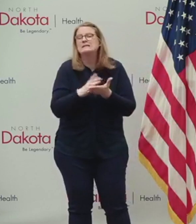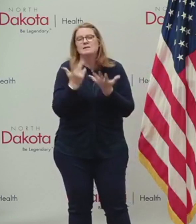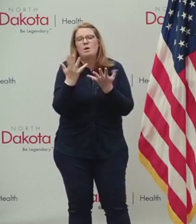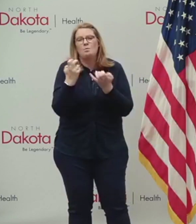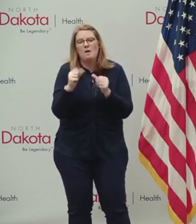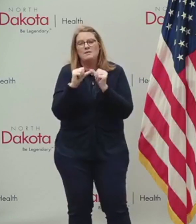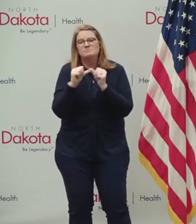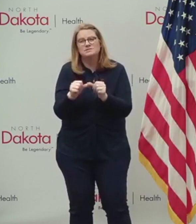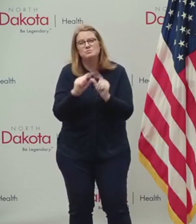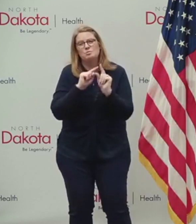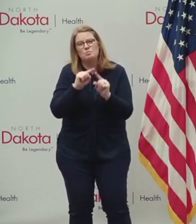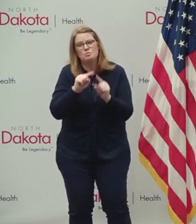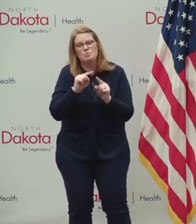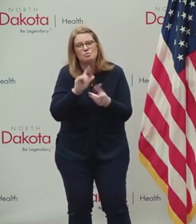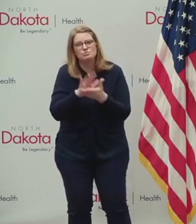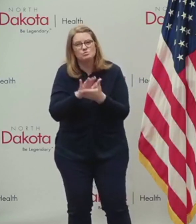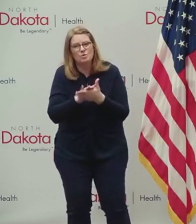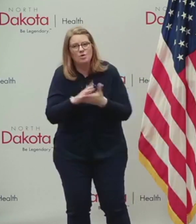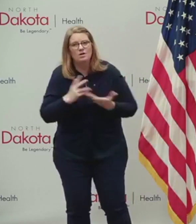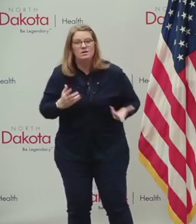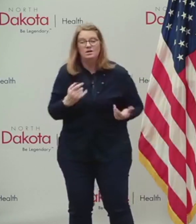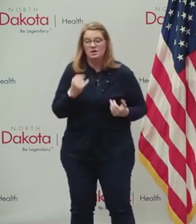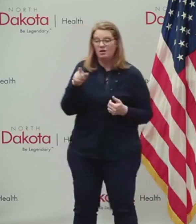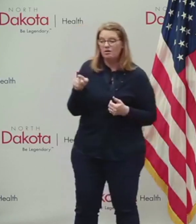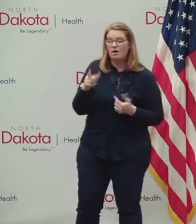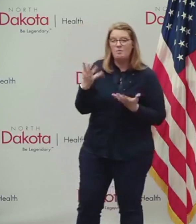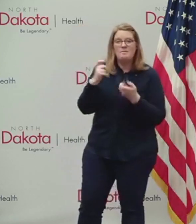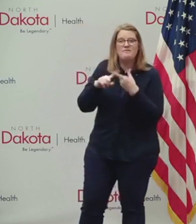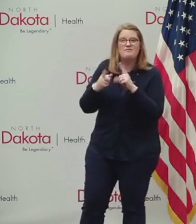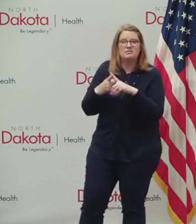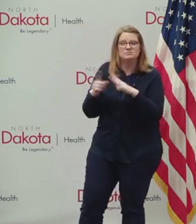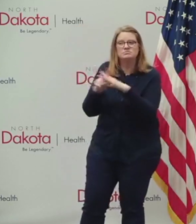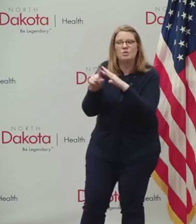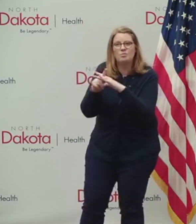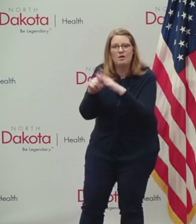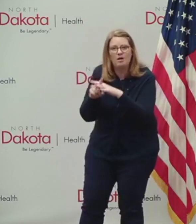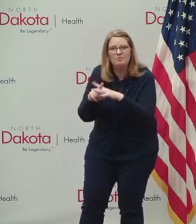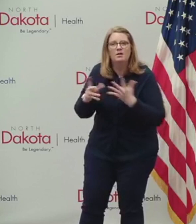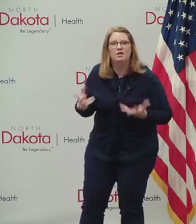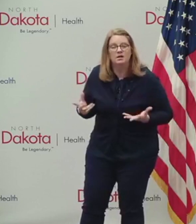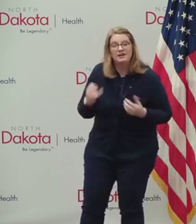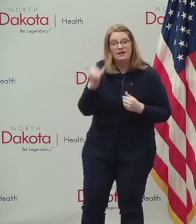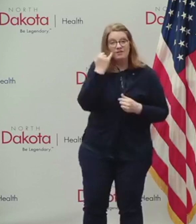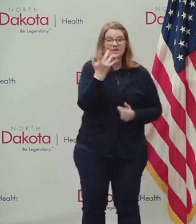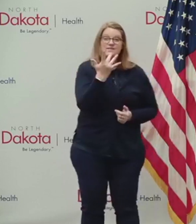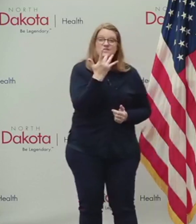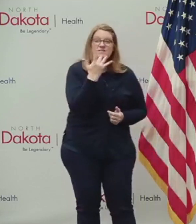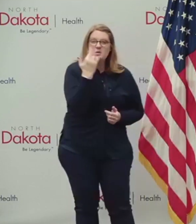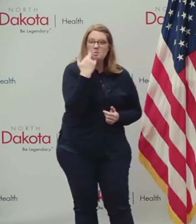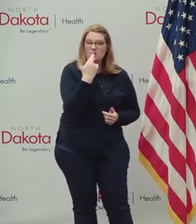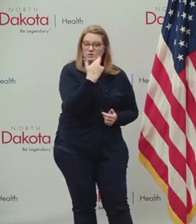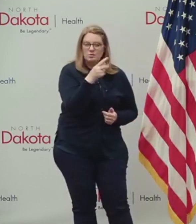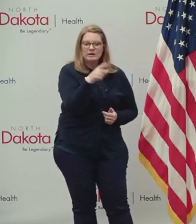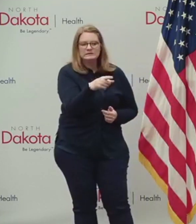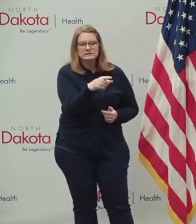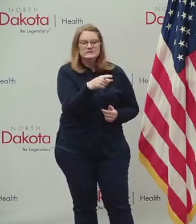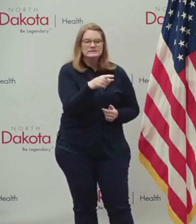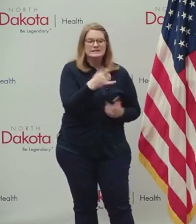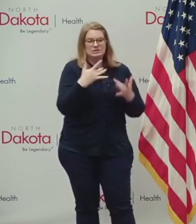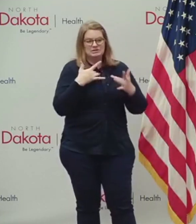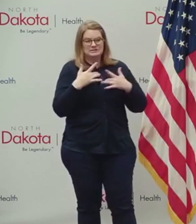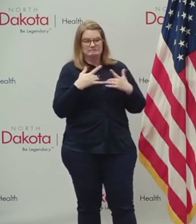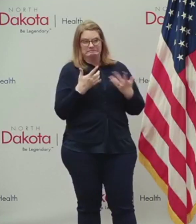don't want your classmates to miss any school, if you got a favorite restaurant that you like going to and you're worried about